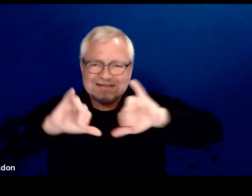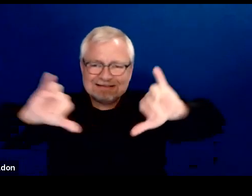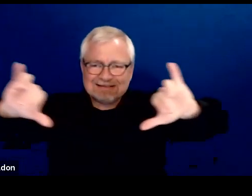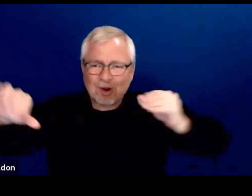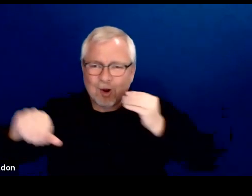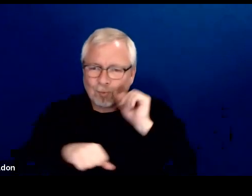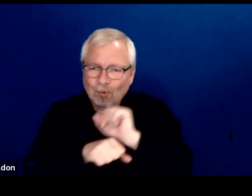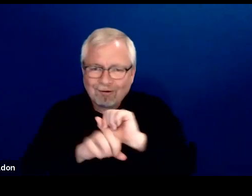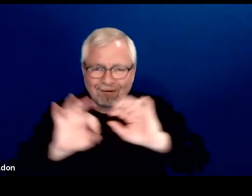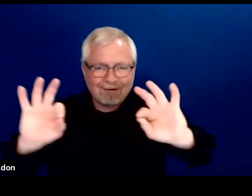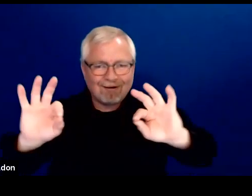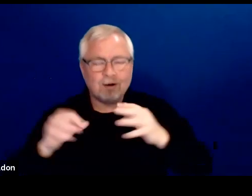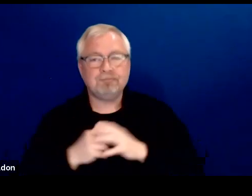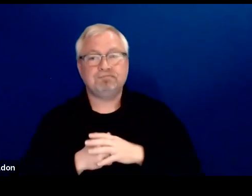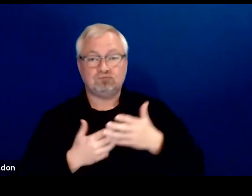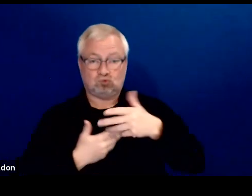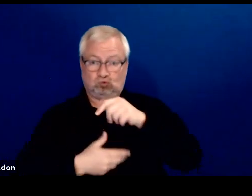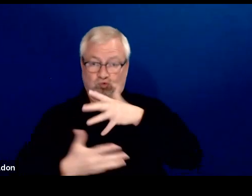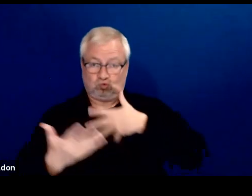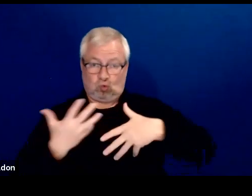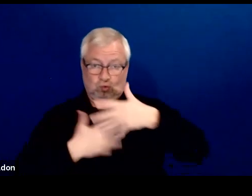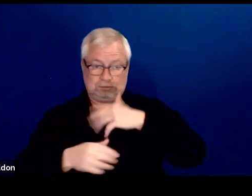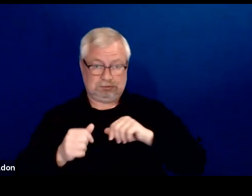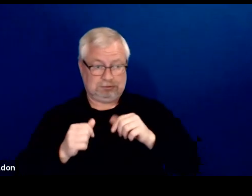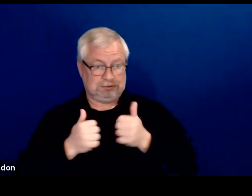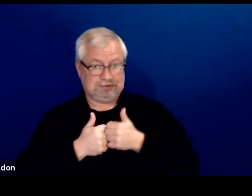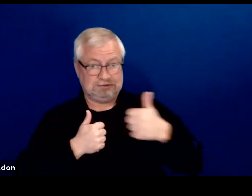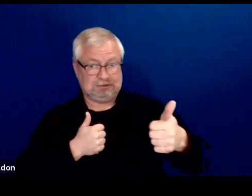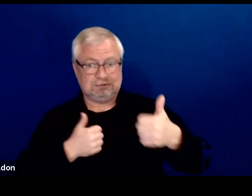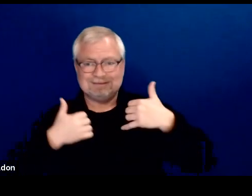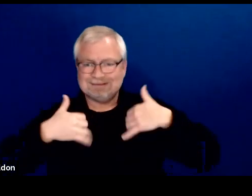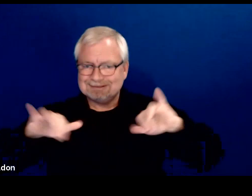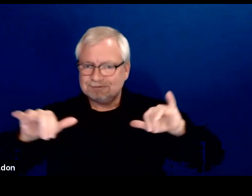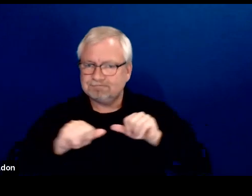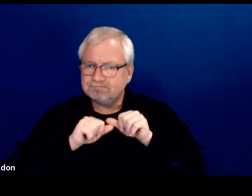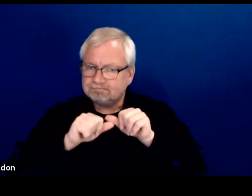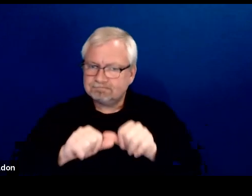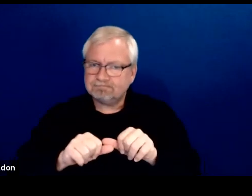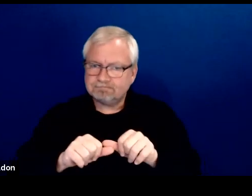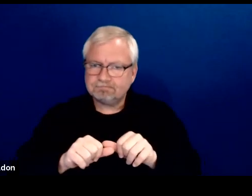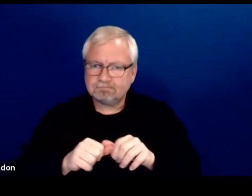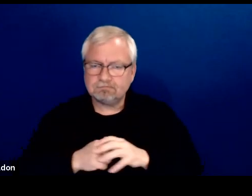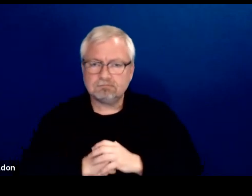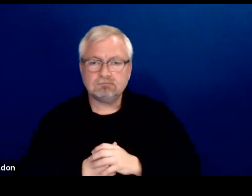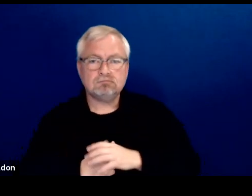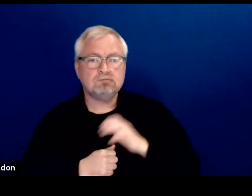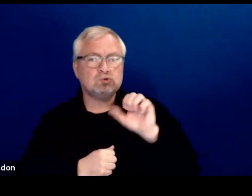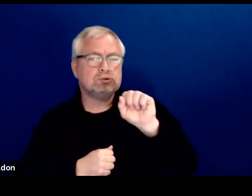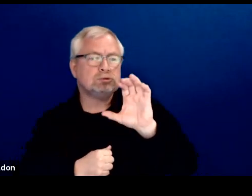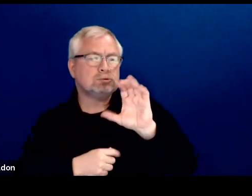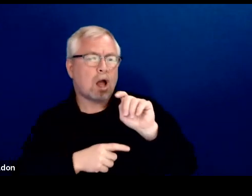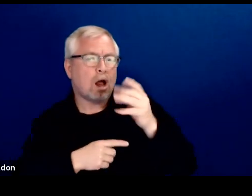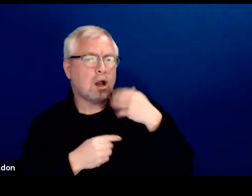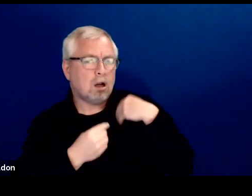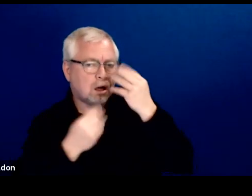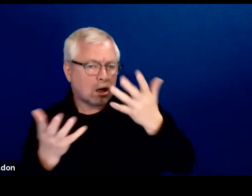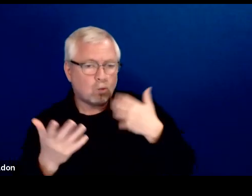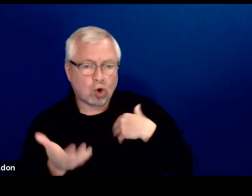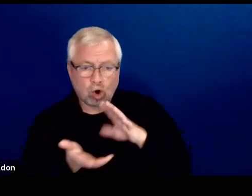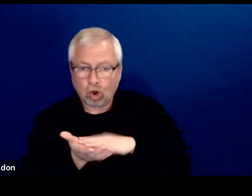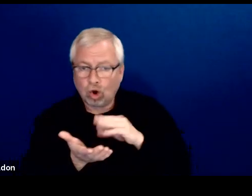for starting to reopen society. What we're learning about what works with social distancing and what we're learning that we think we can